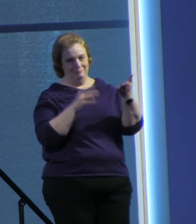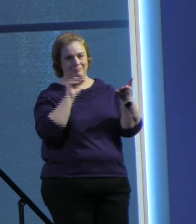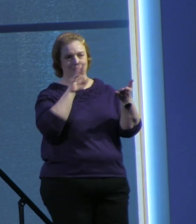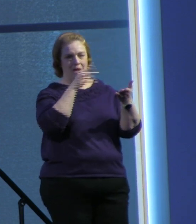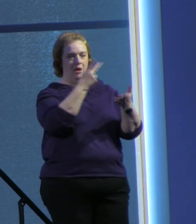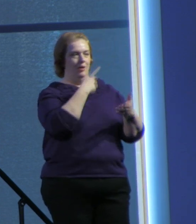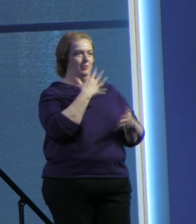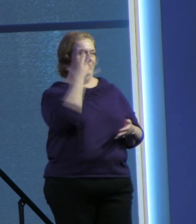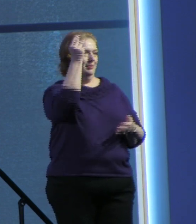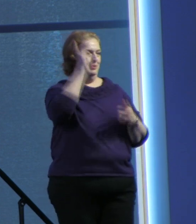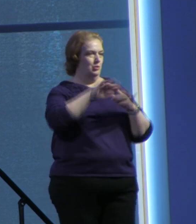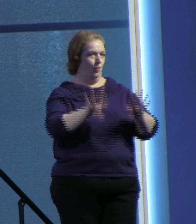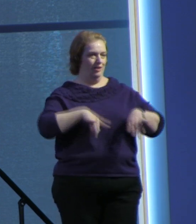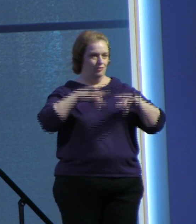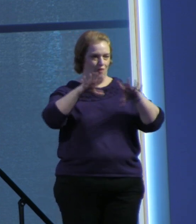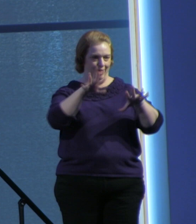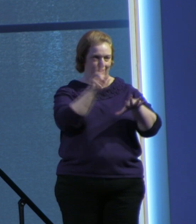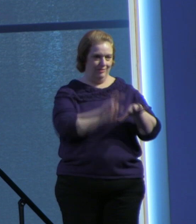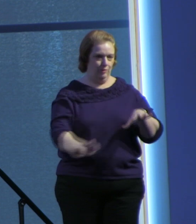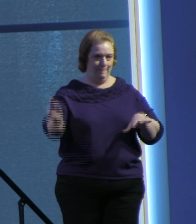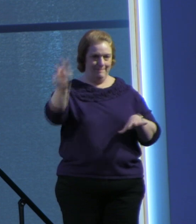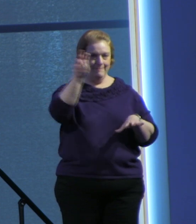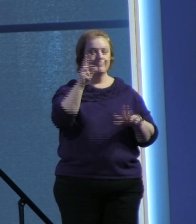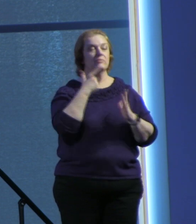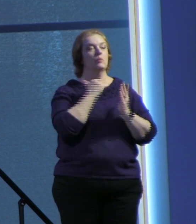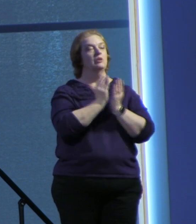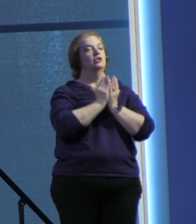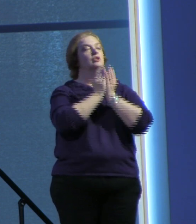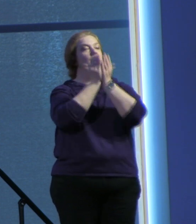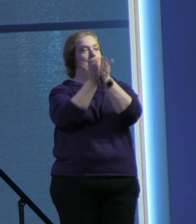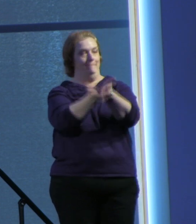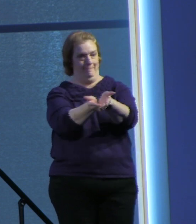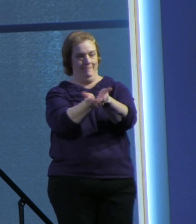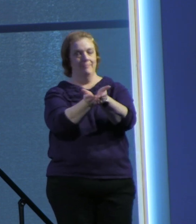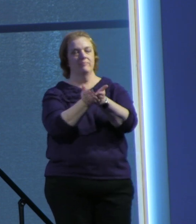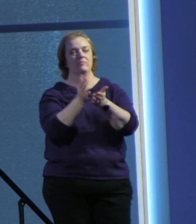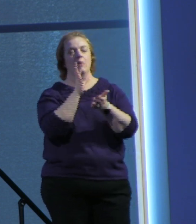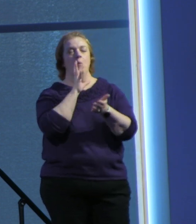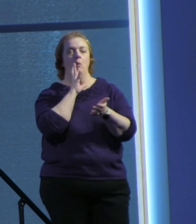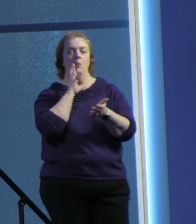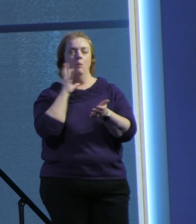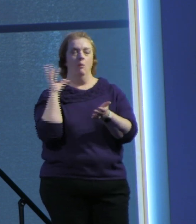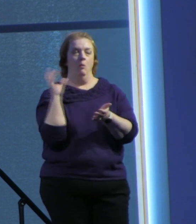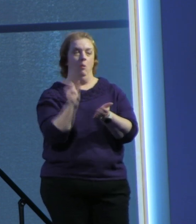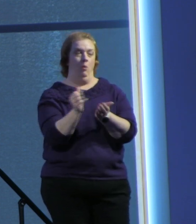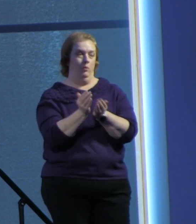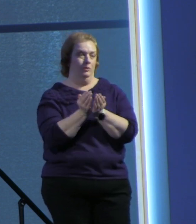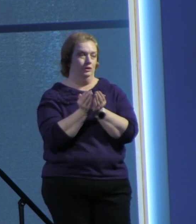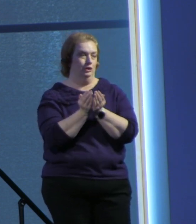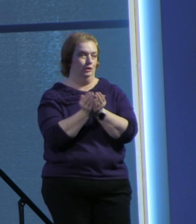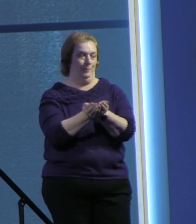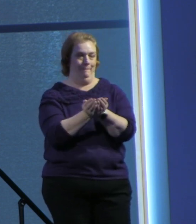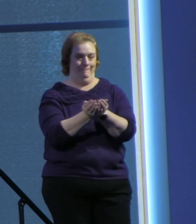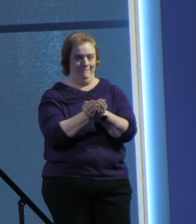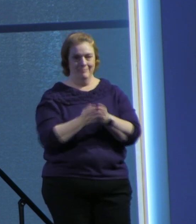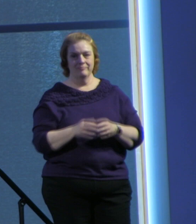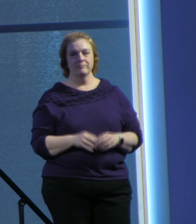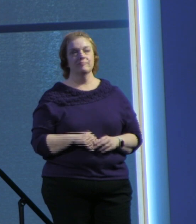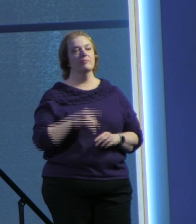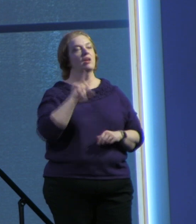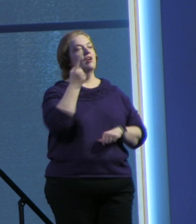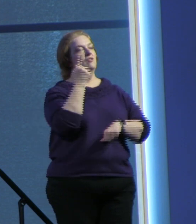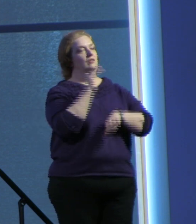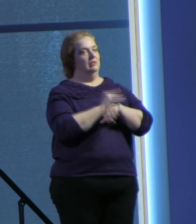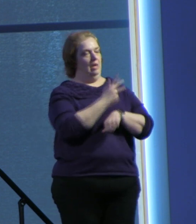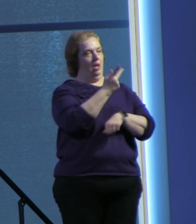a trip to Australia, and the ship we went on was a very old ship. And the very first night, we were both